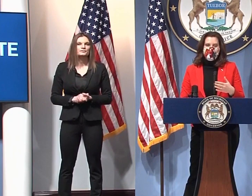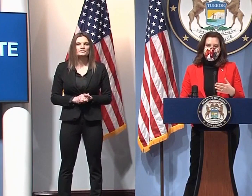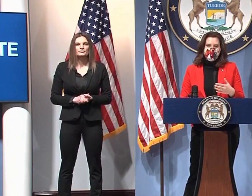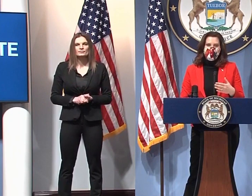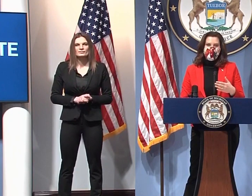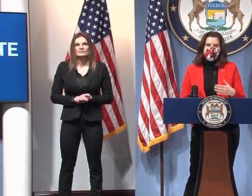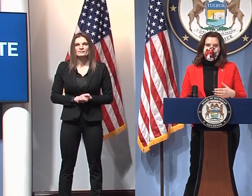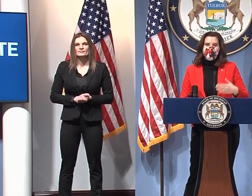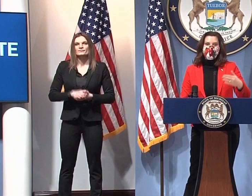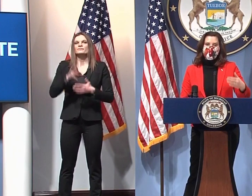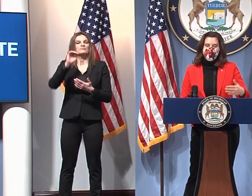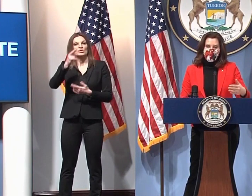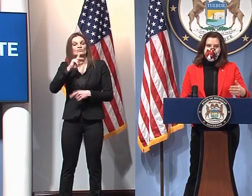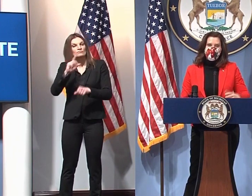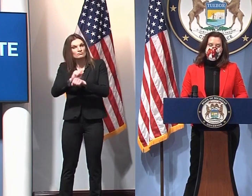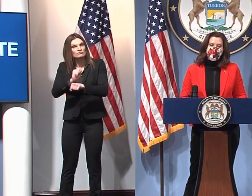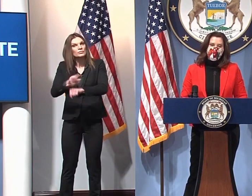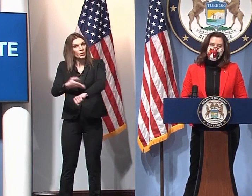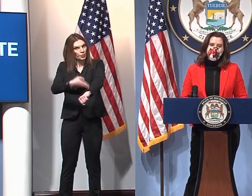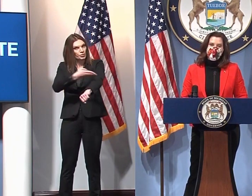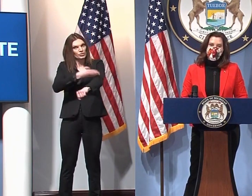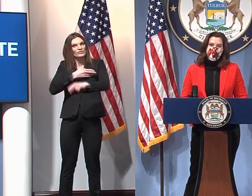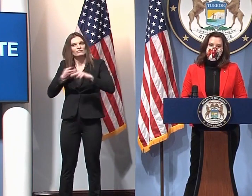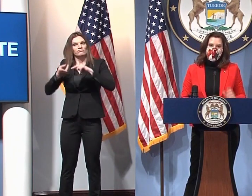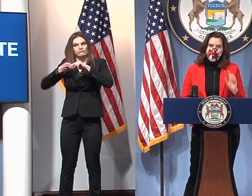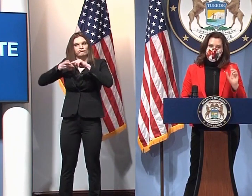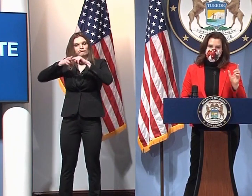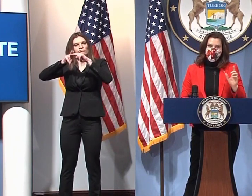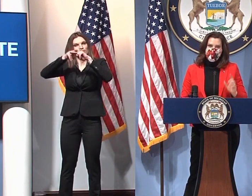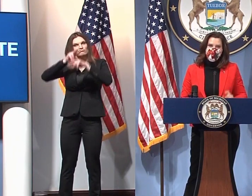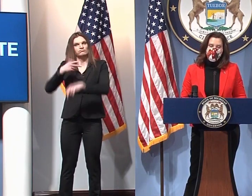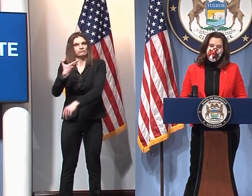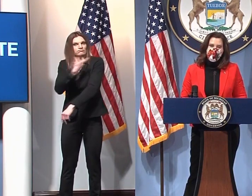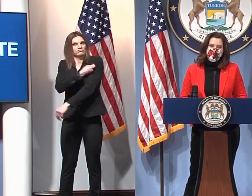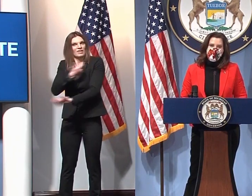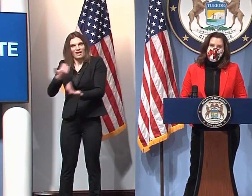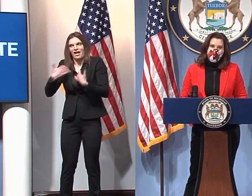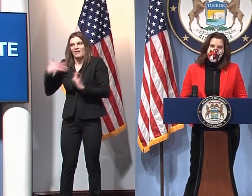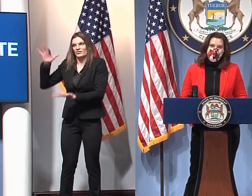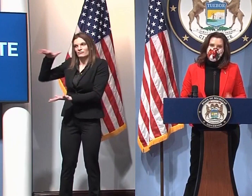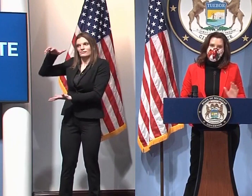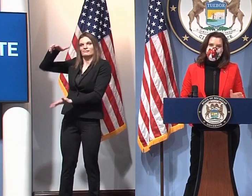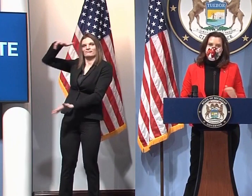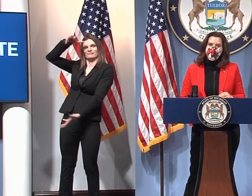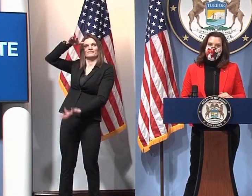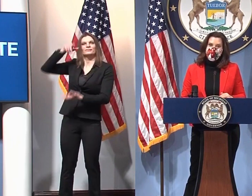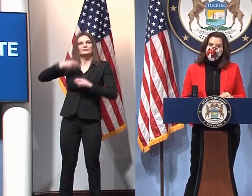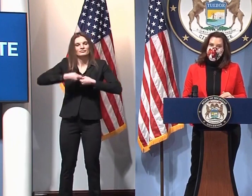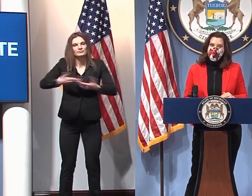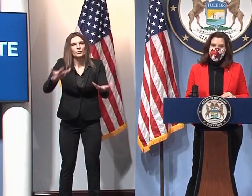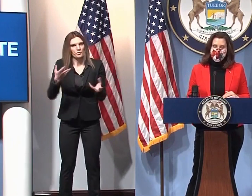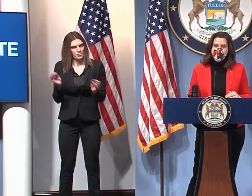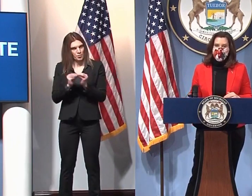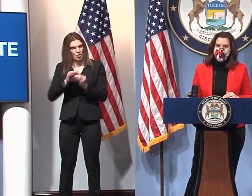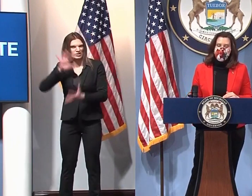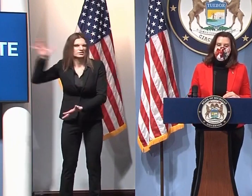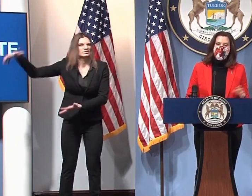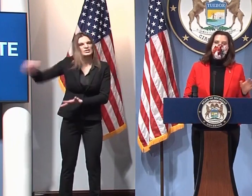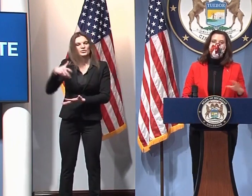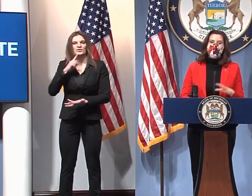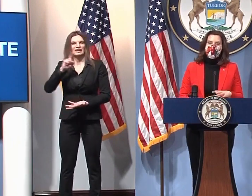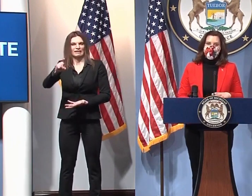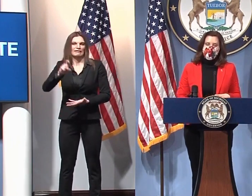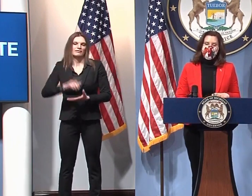seeing Michigan making great strides and doing so in a way that it has a mind toward equity and getting shots in arms as quickly as